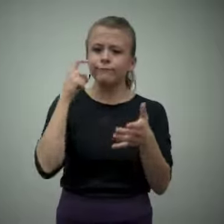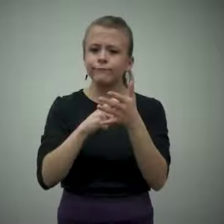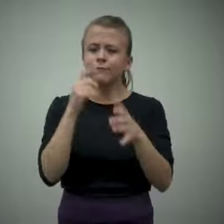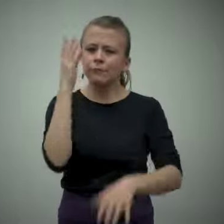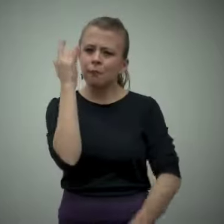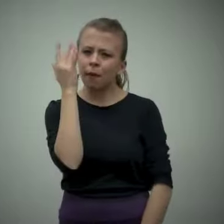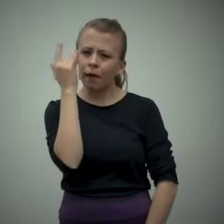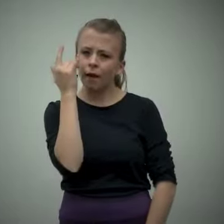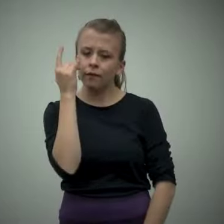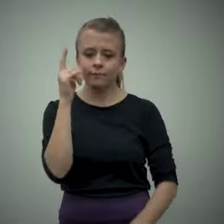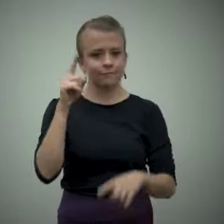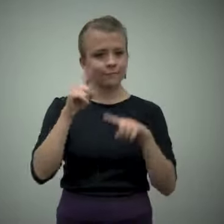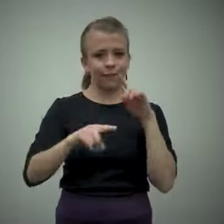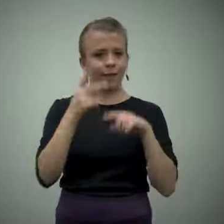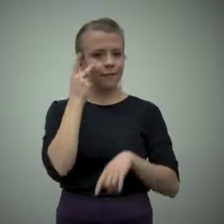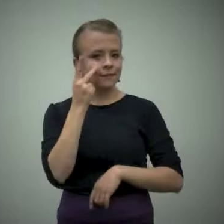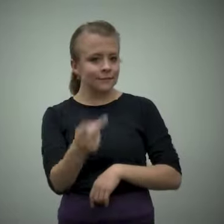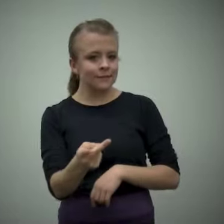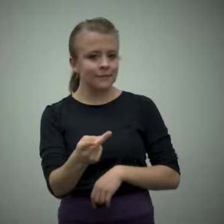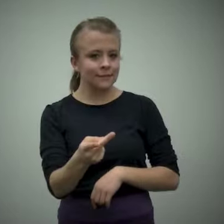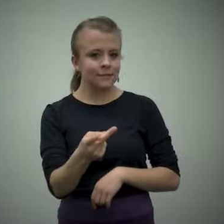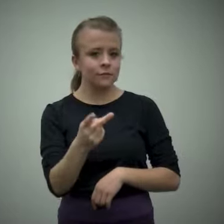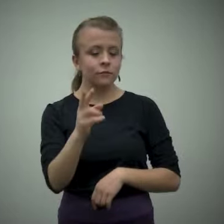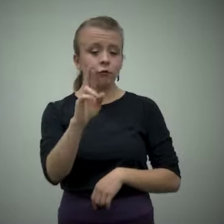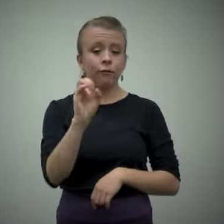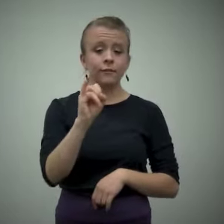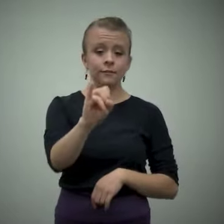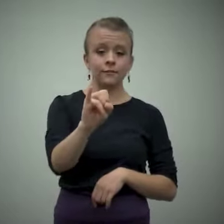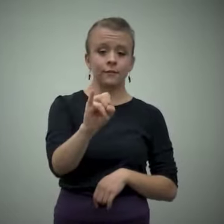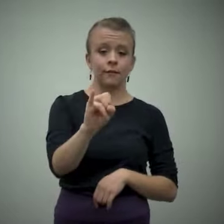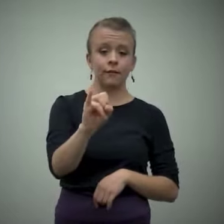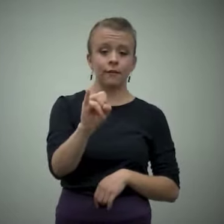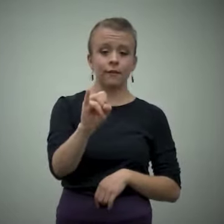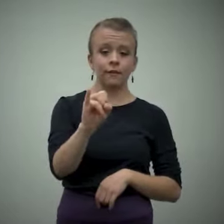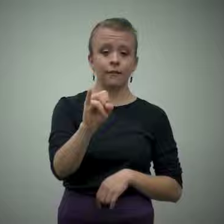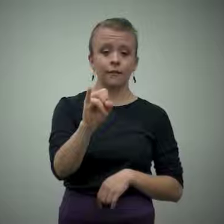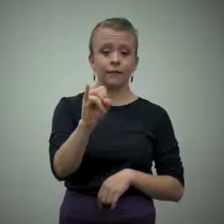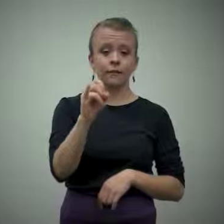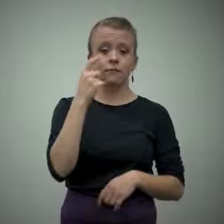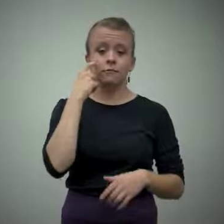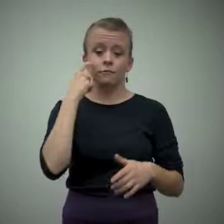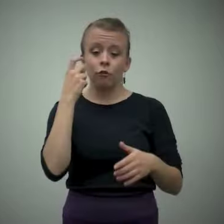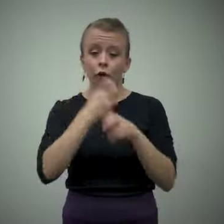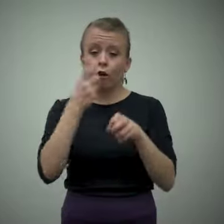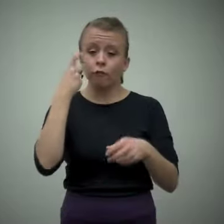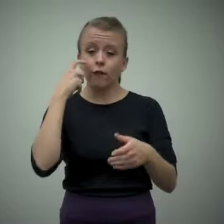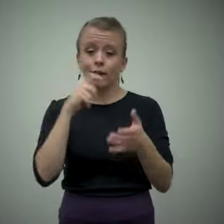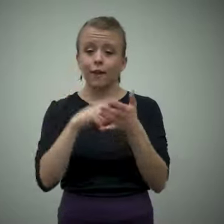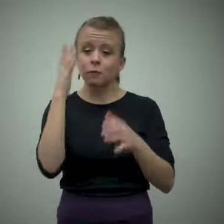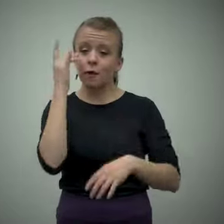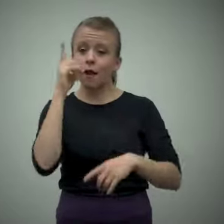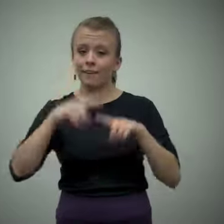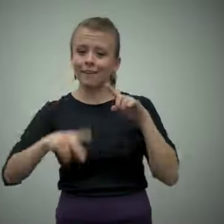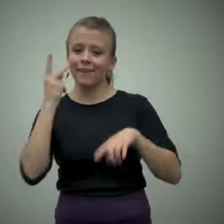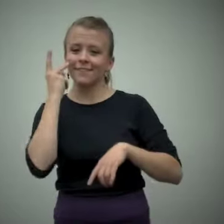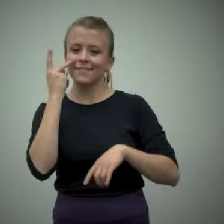However, if you take care of yourself right away, you can prevent any permanent or